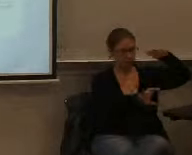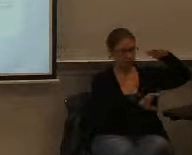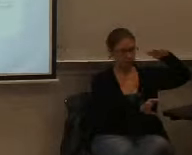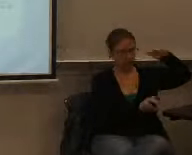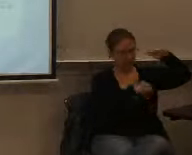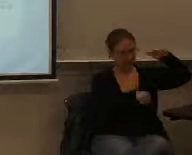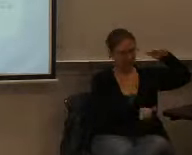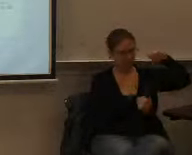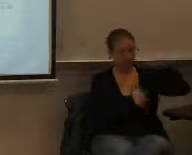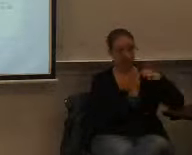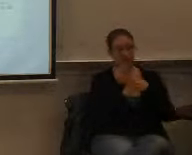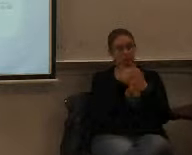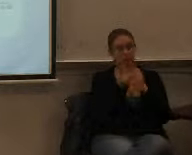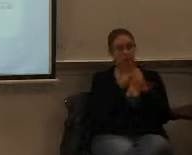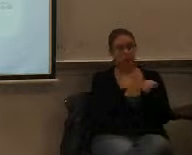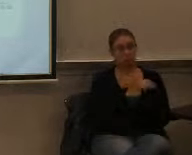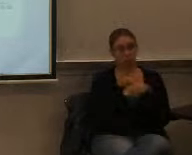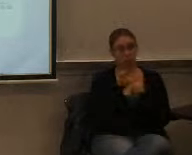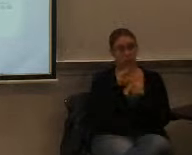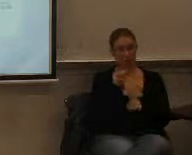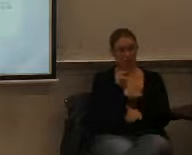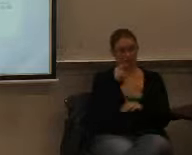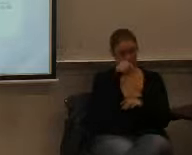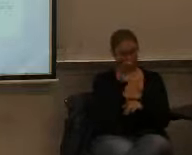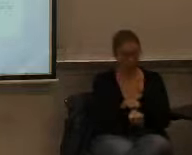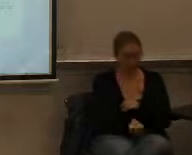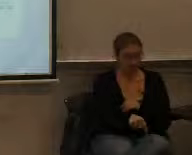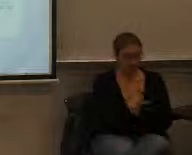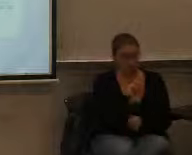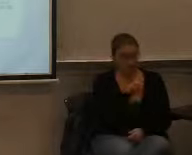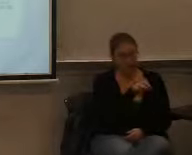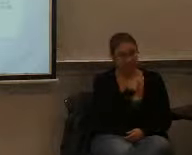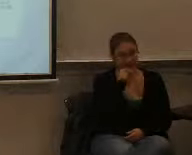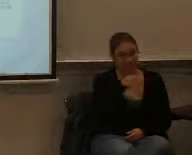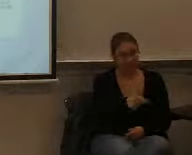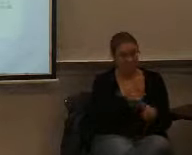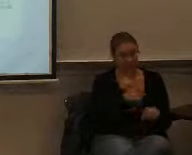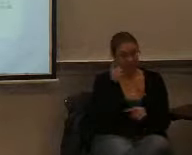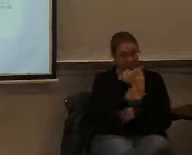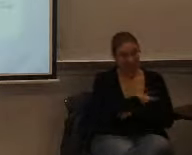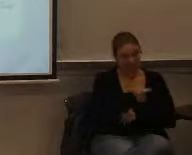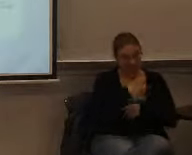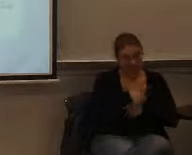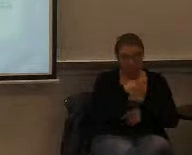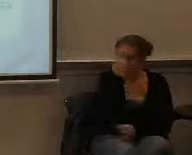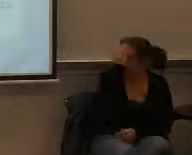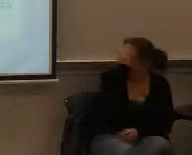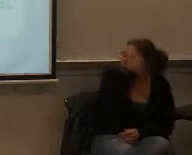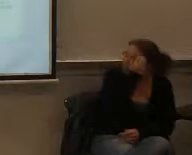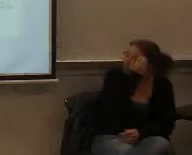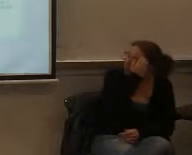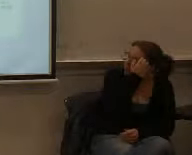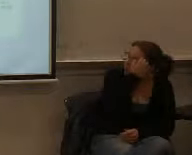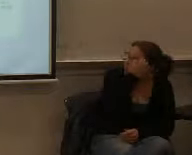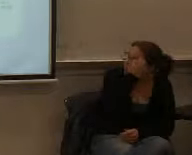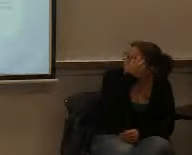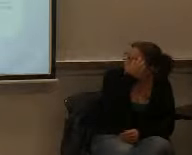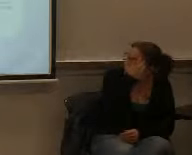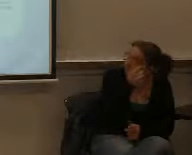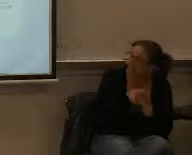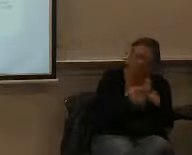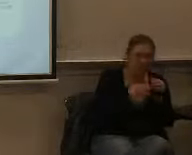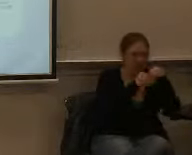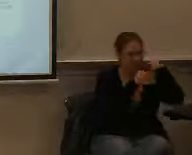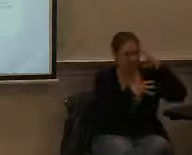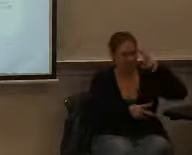things are swimming, 100 meters down, 300 feet down during the daytime. And they get